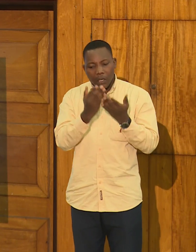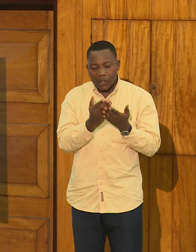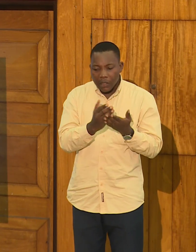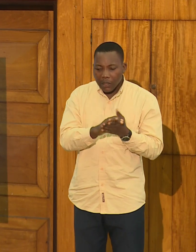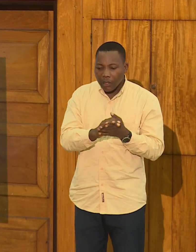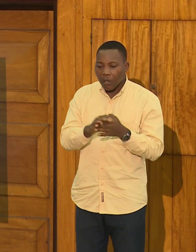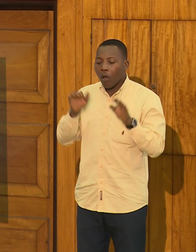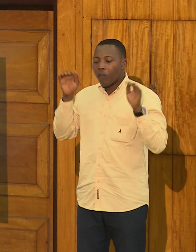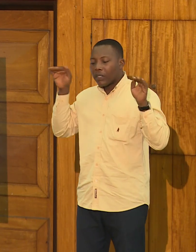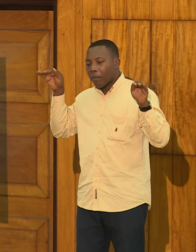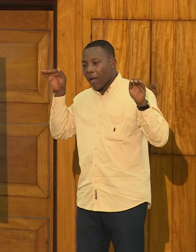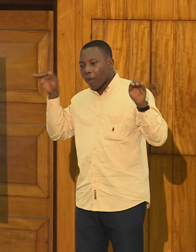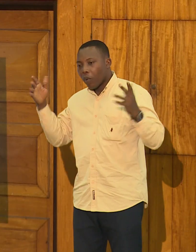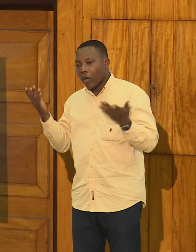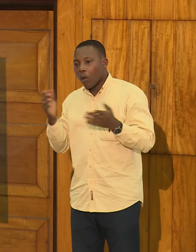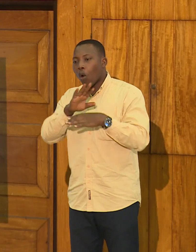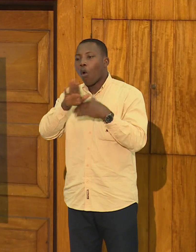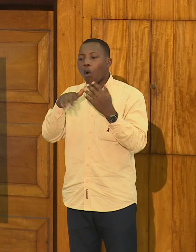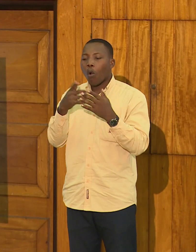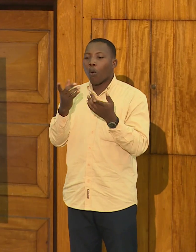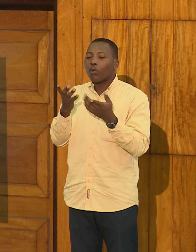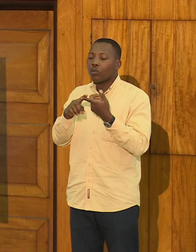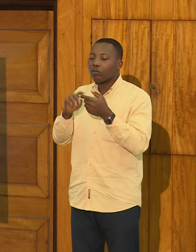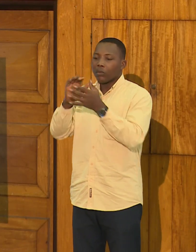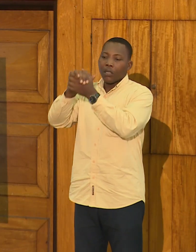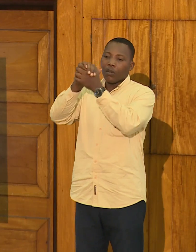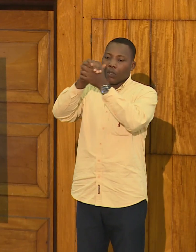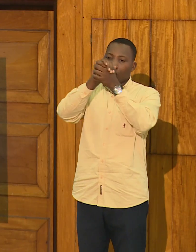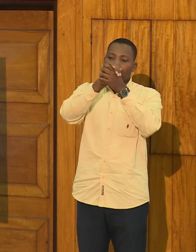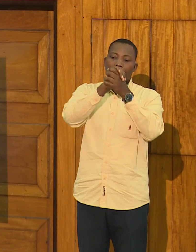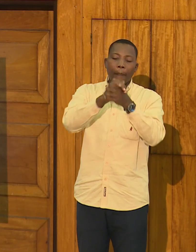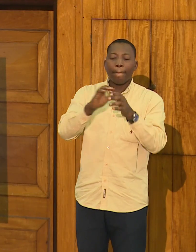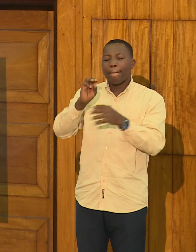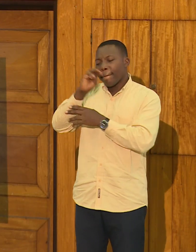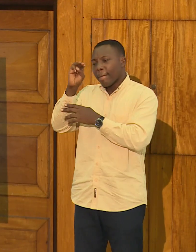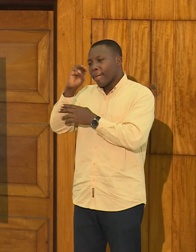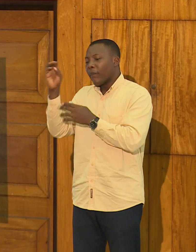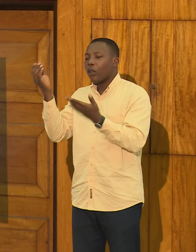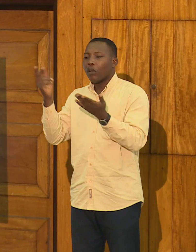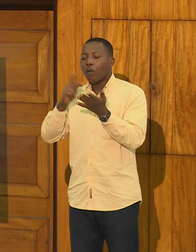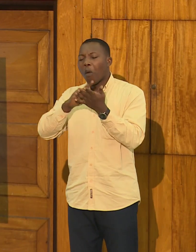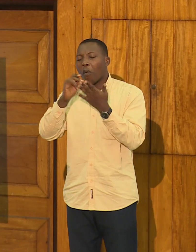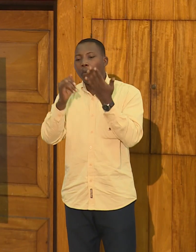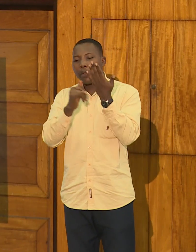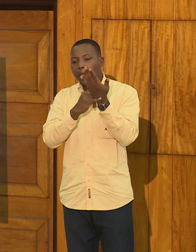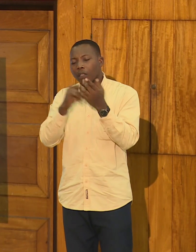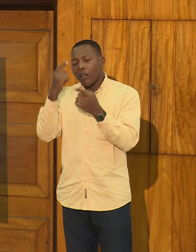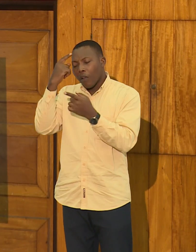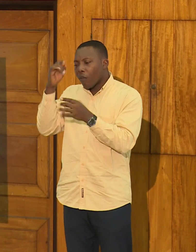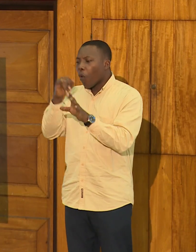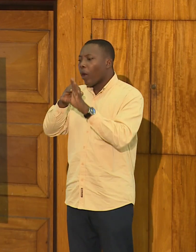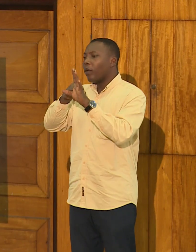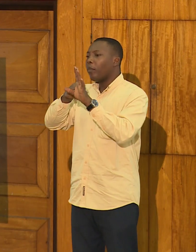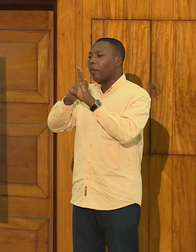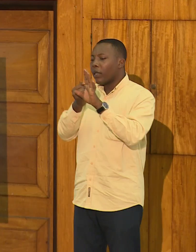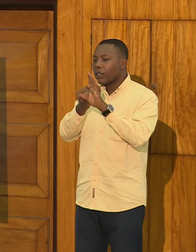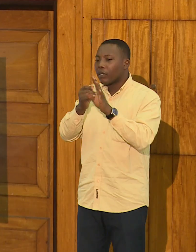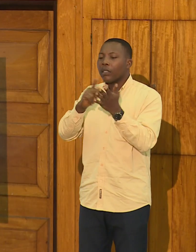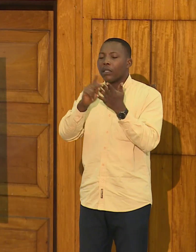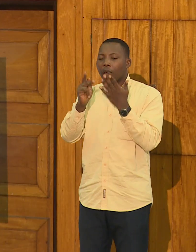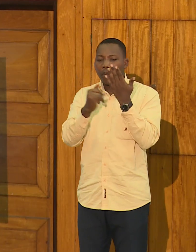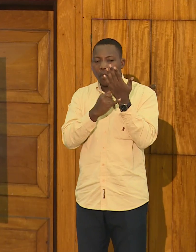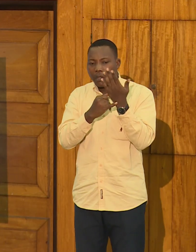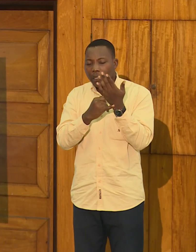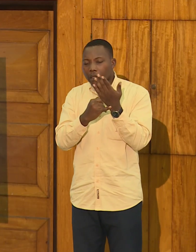of Zimbabwe. Would also want to acknowledge Million Memory Project Zimbabwe for implementing the